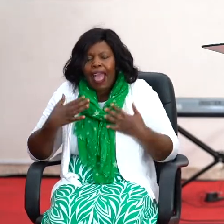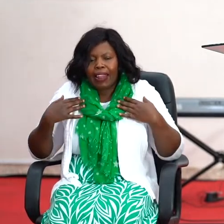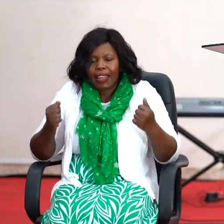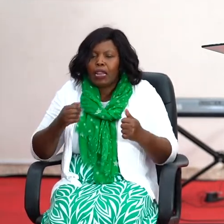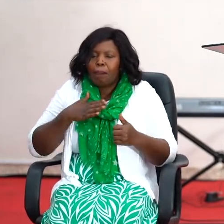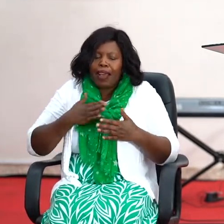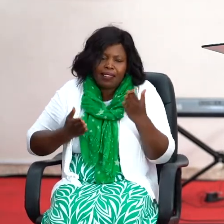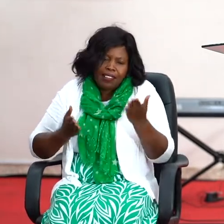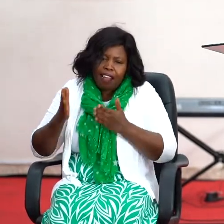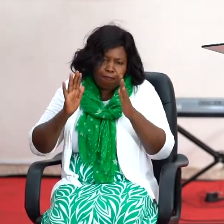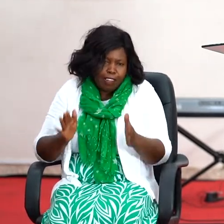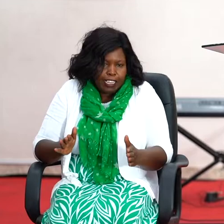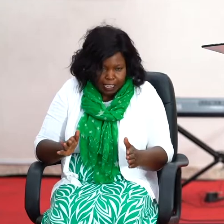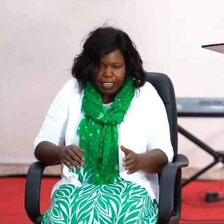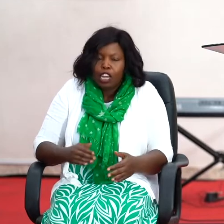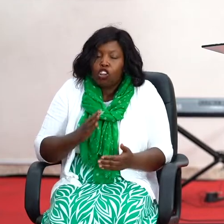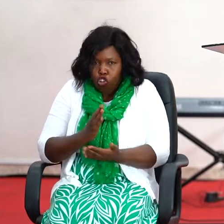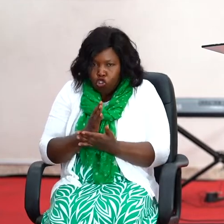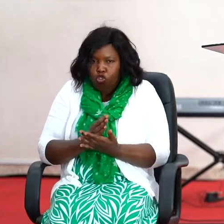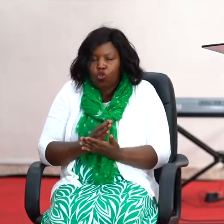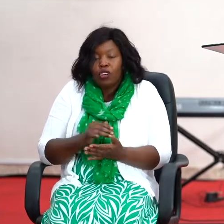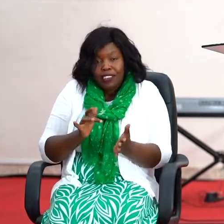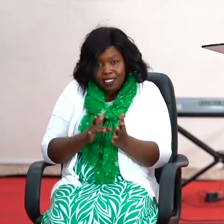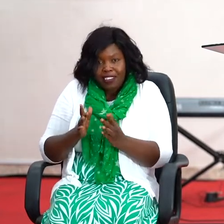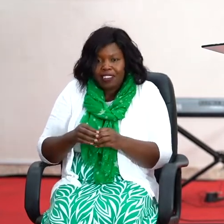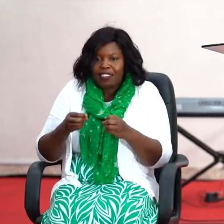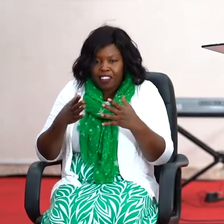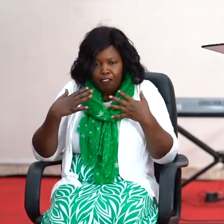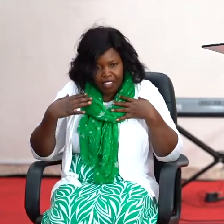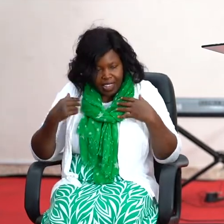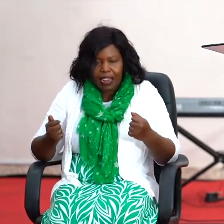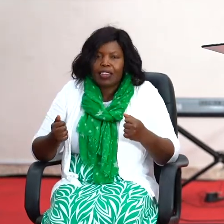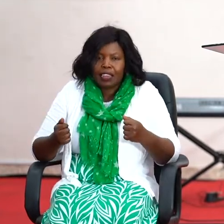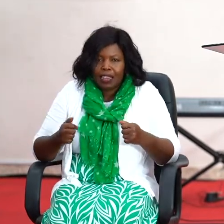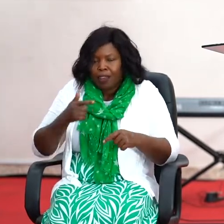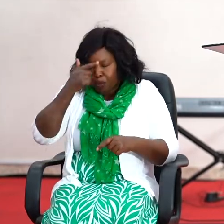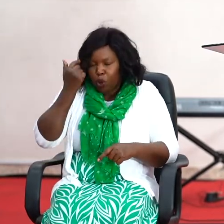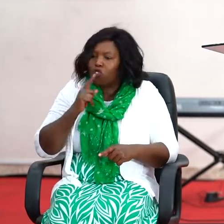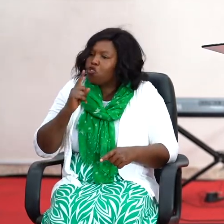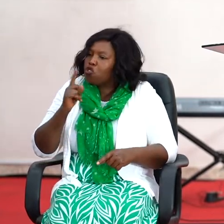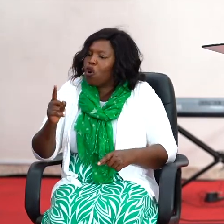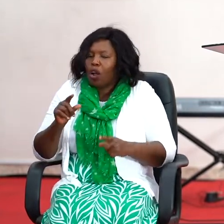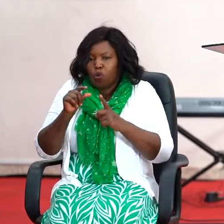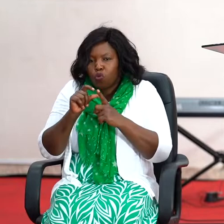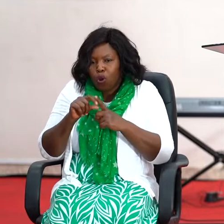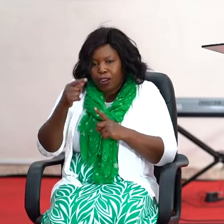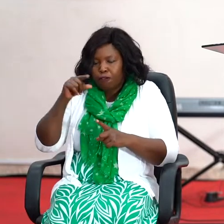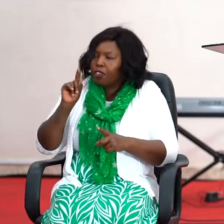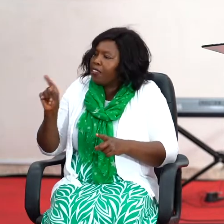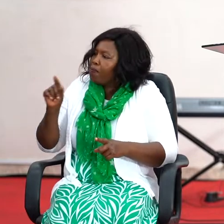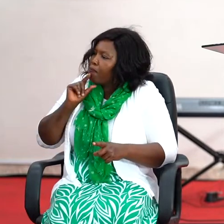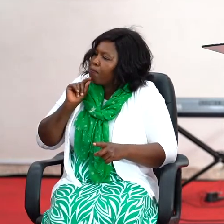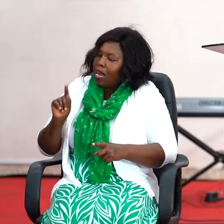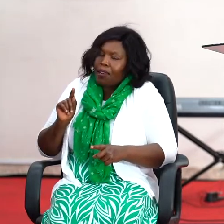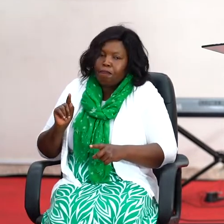Jesus was able to heal this servant because he spoke a word to this man. And so the